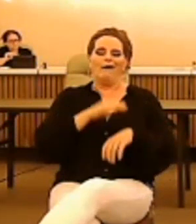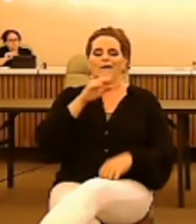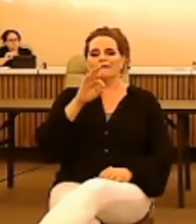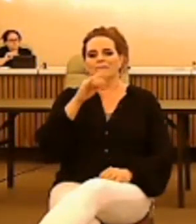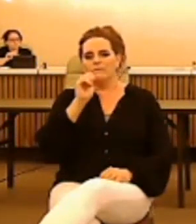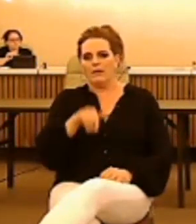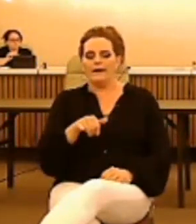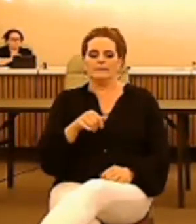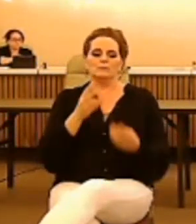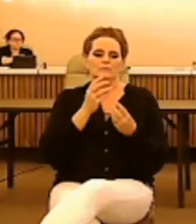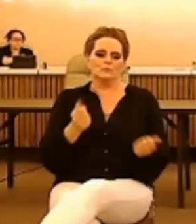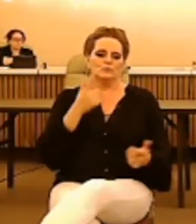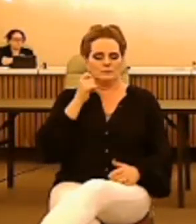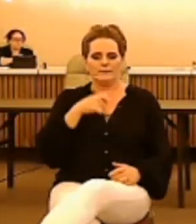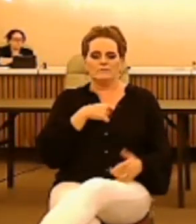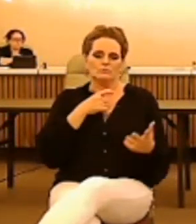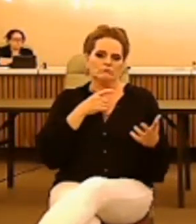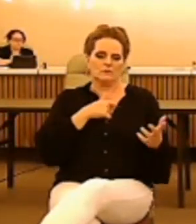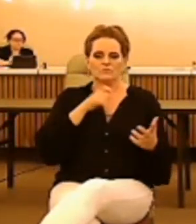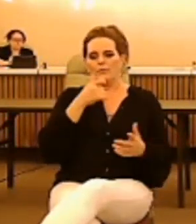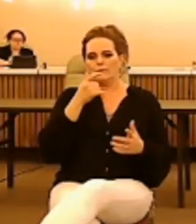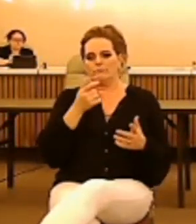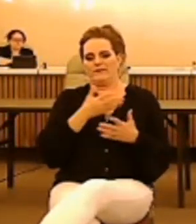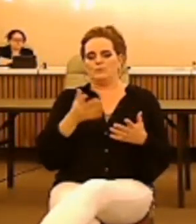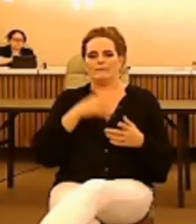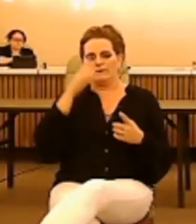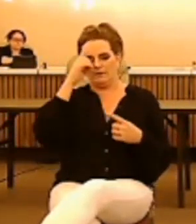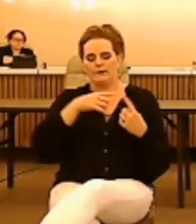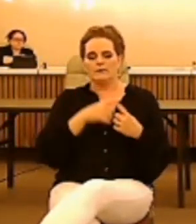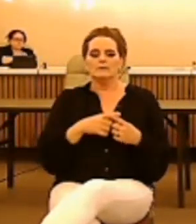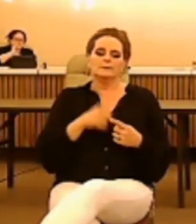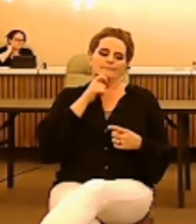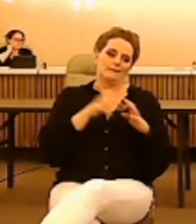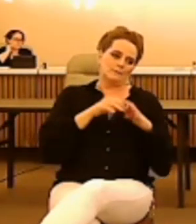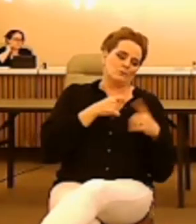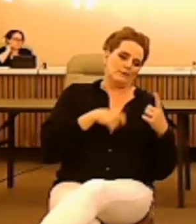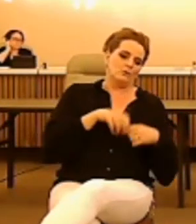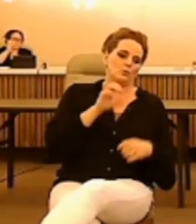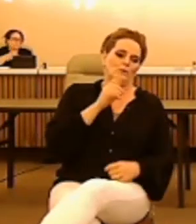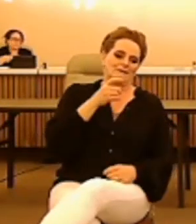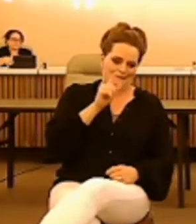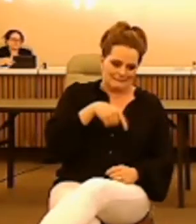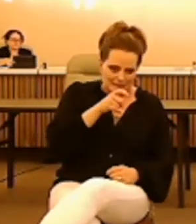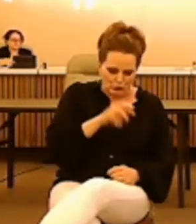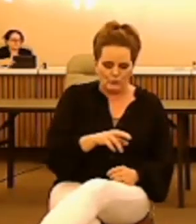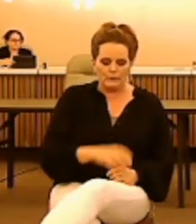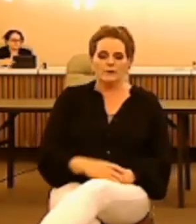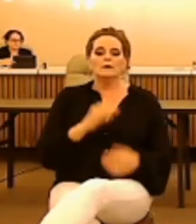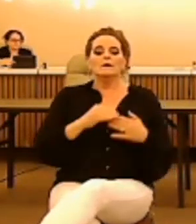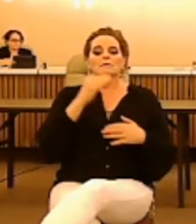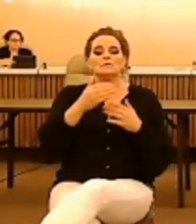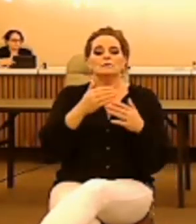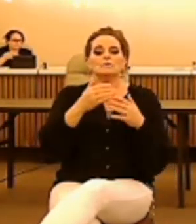too many conditions. Not to mention we have to do the seeker determination. So next up, before